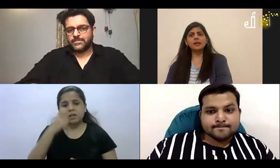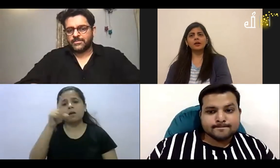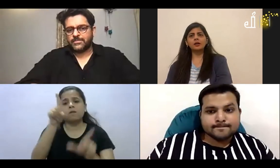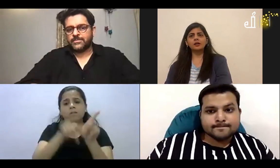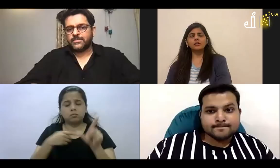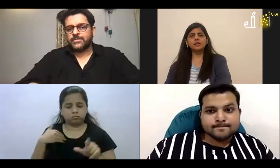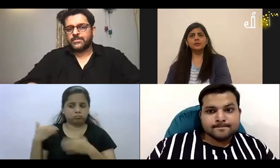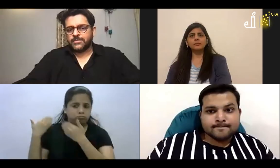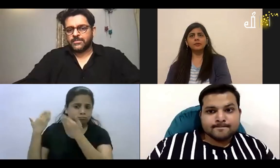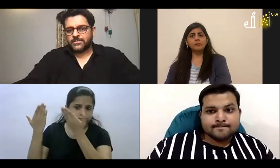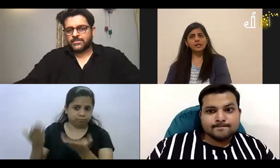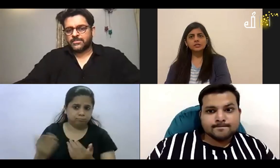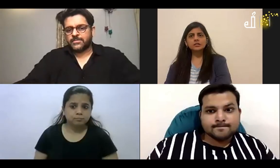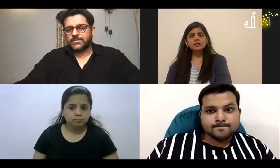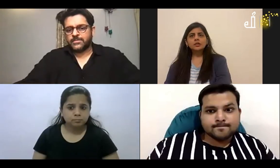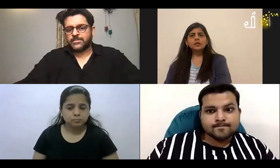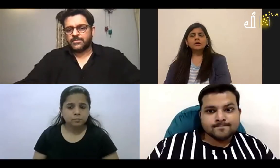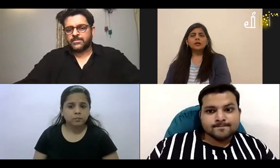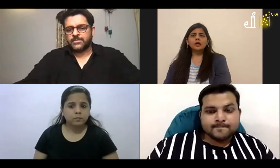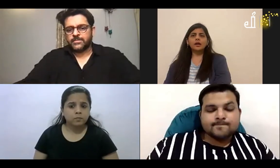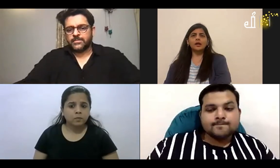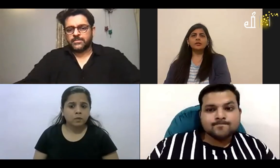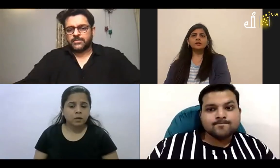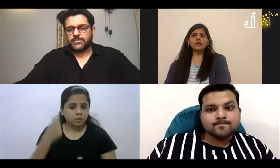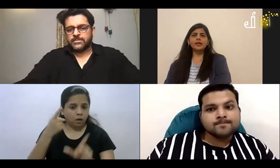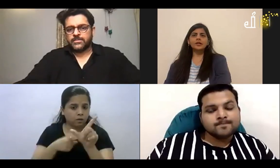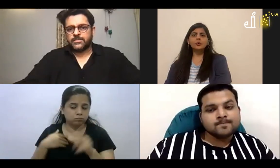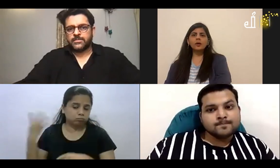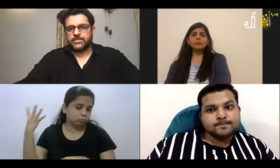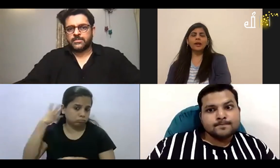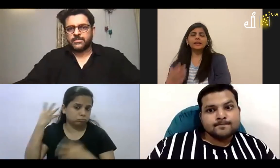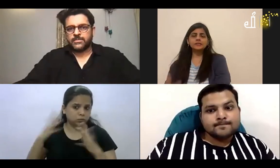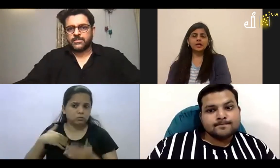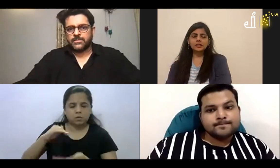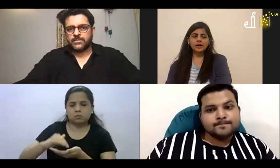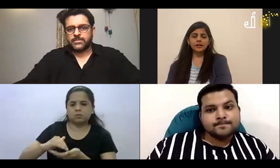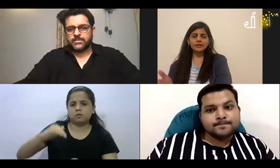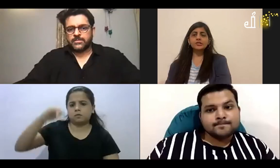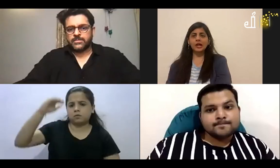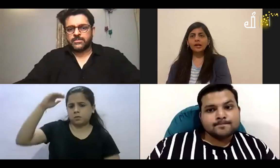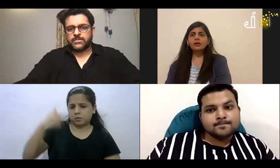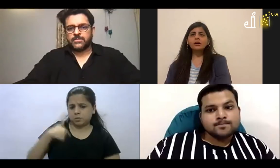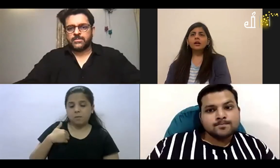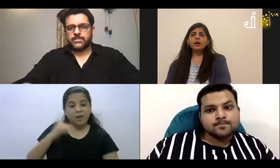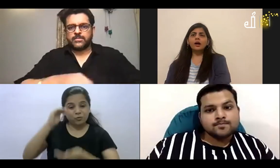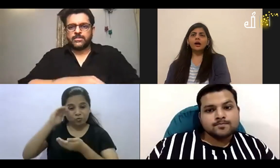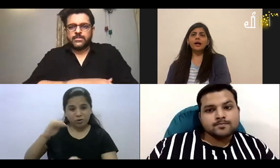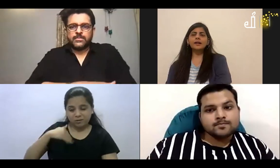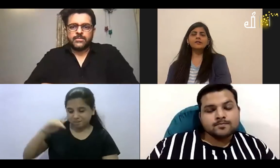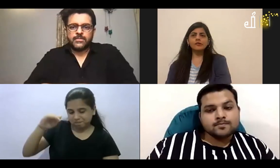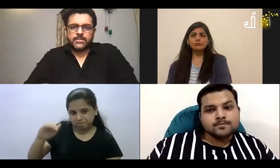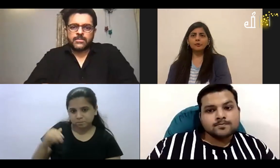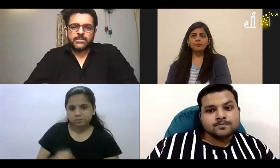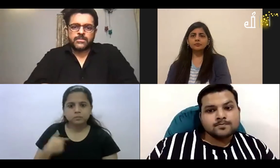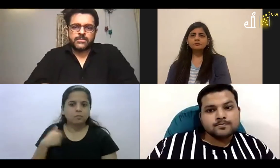I've been implanted, and I grew up when I started as a child. I had